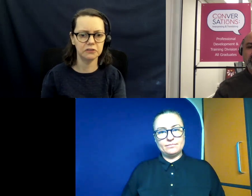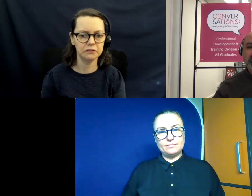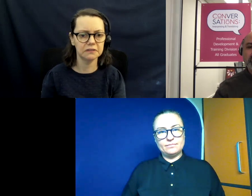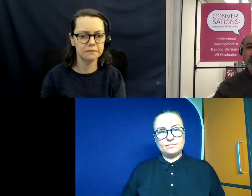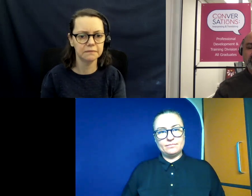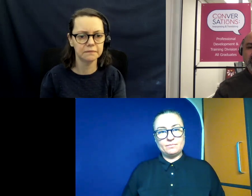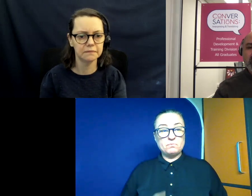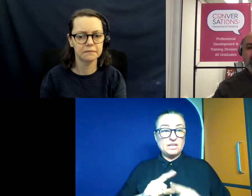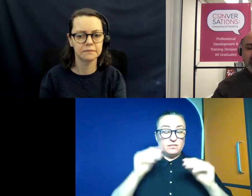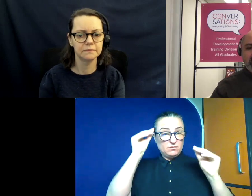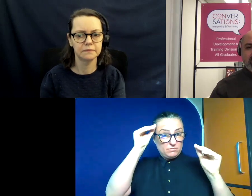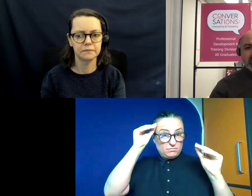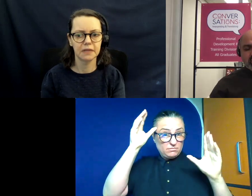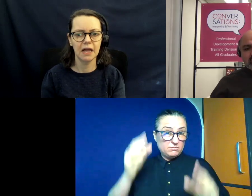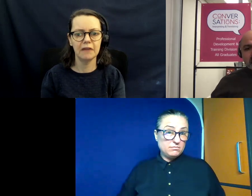to news.